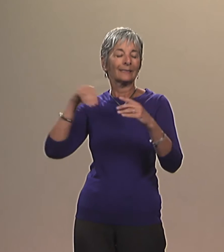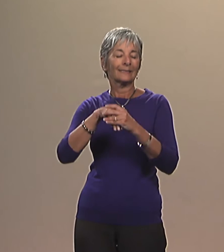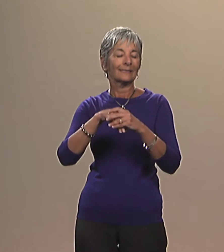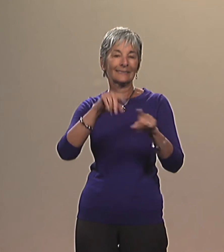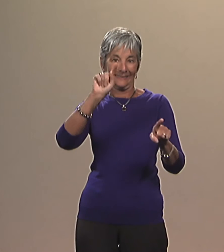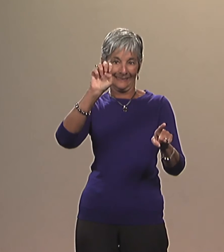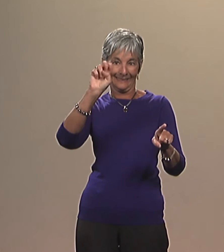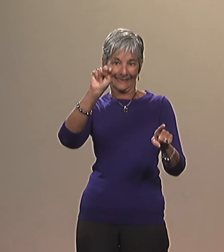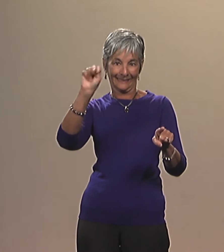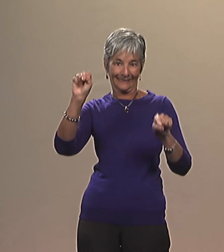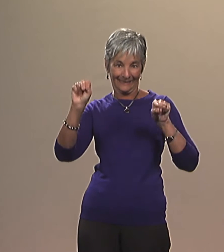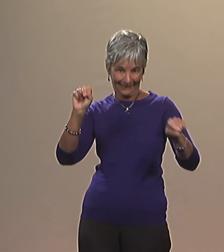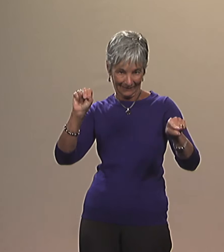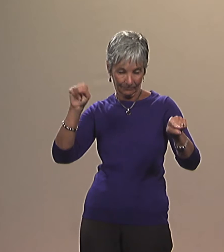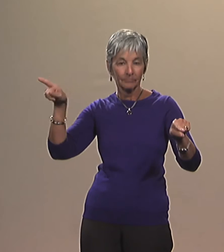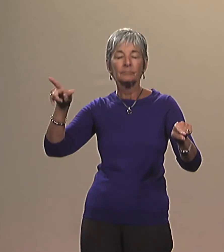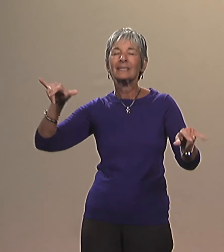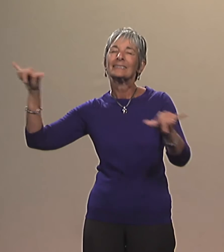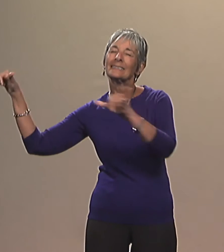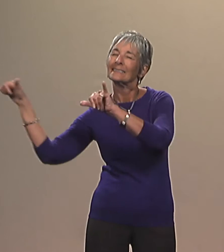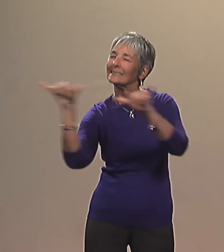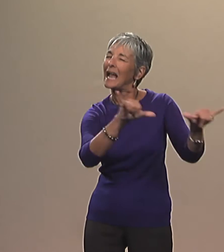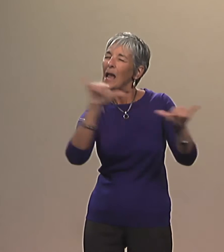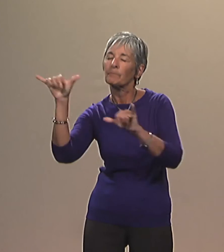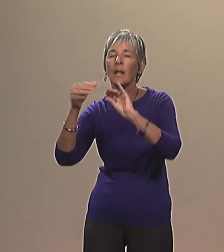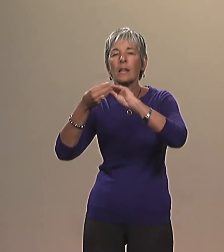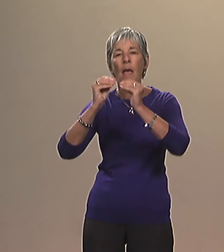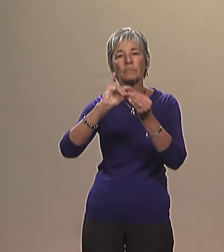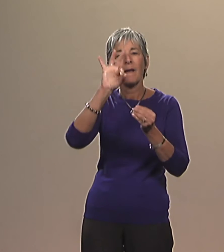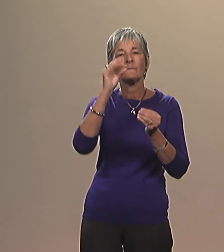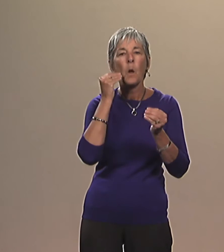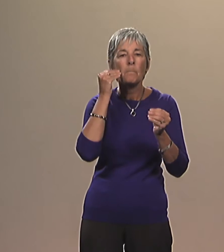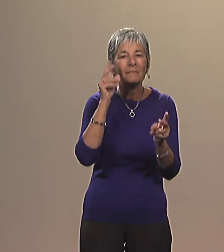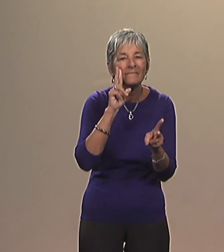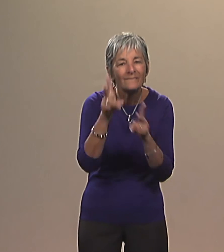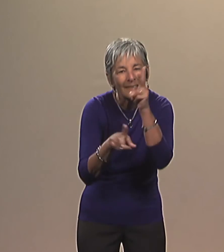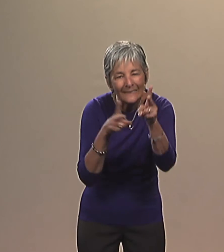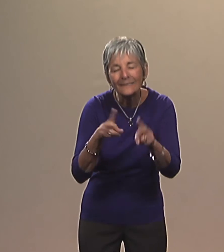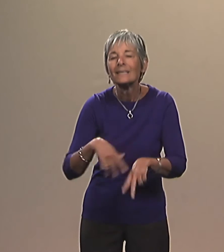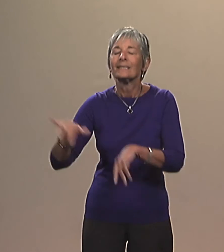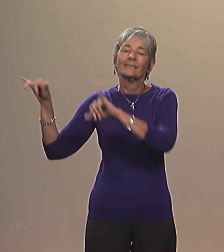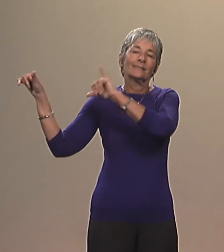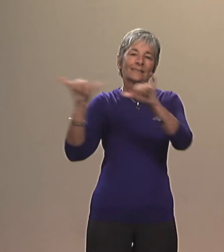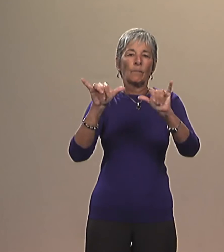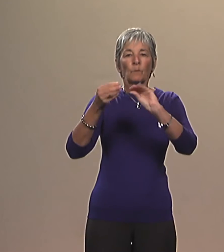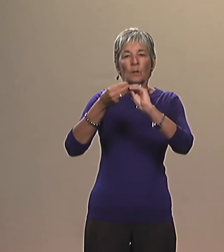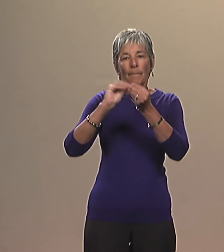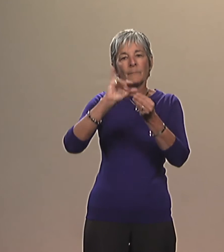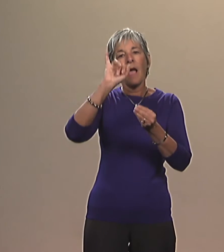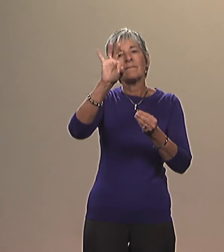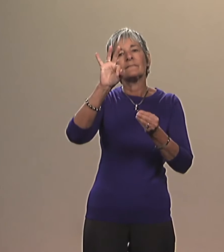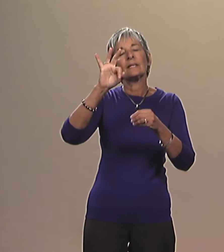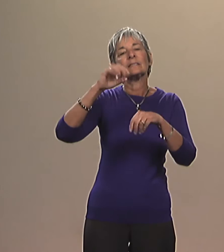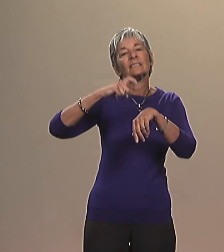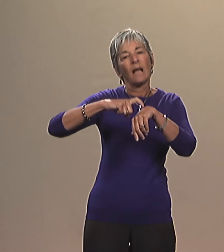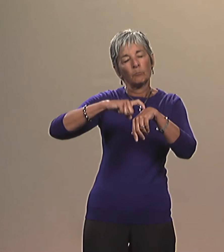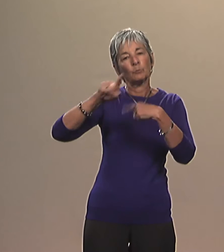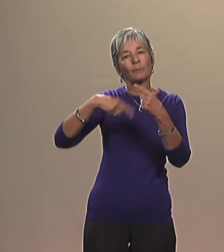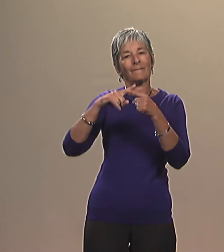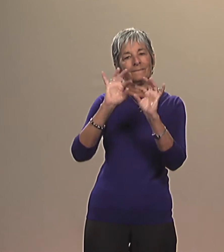and the other is in Tennessee. They do the same number of home visits, and they have the same number of times that parents attend the program